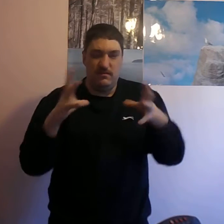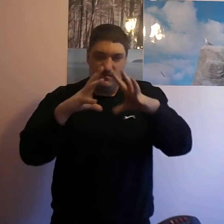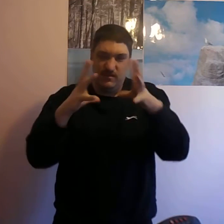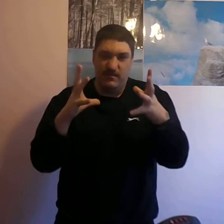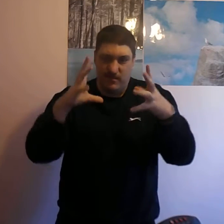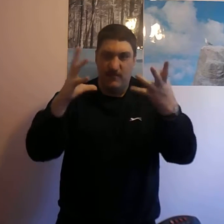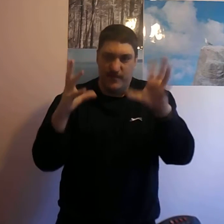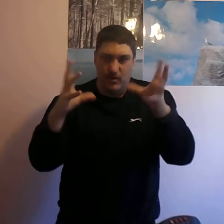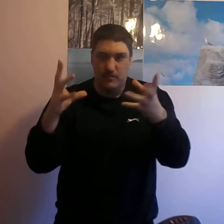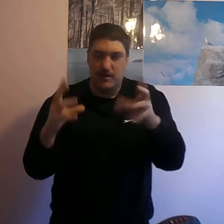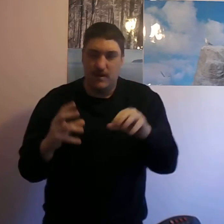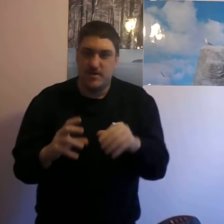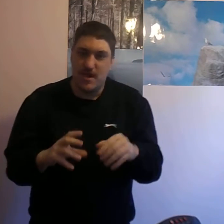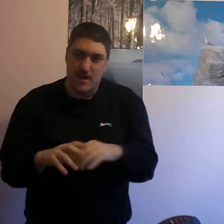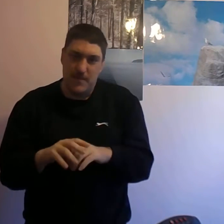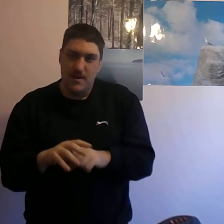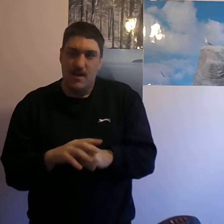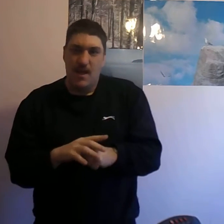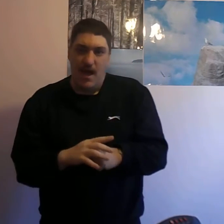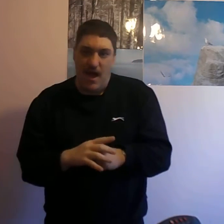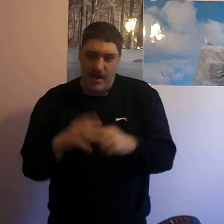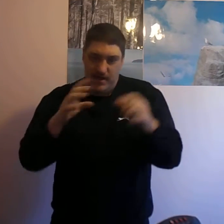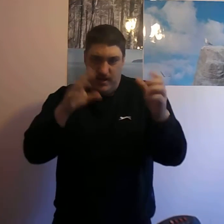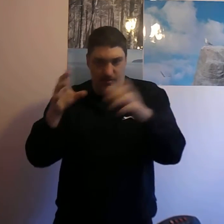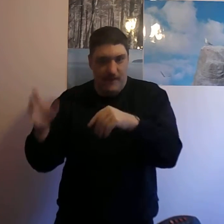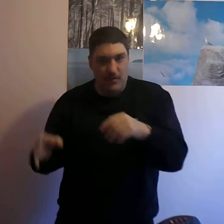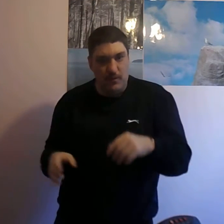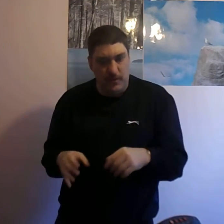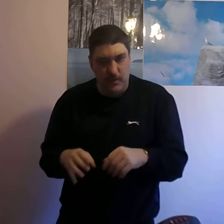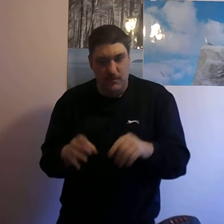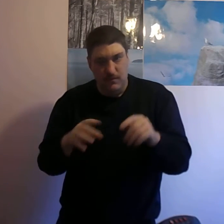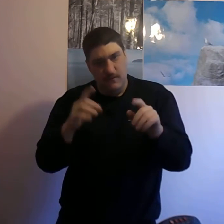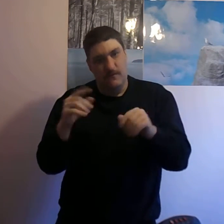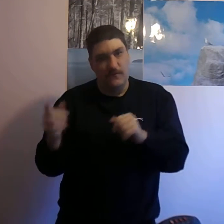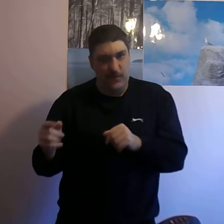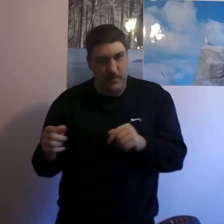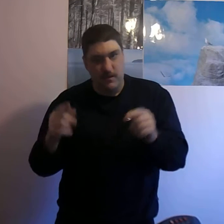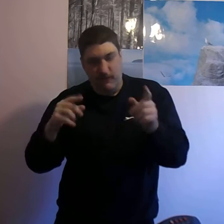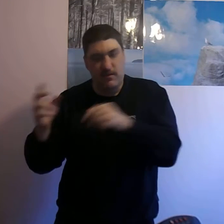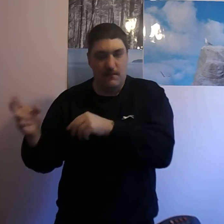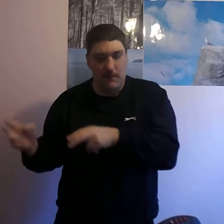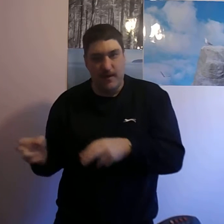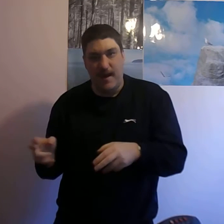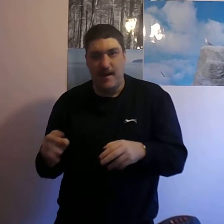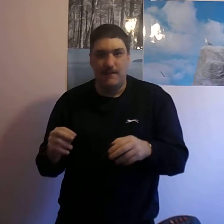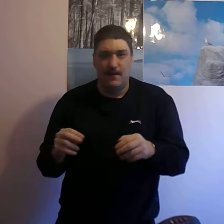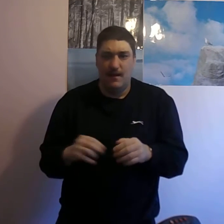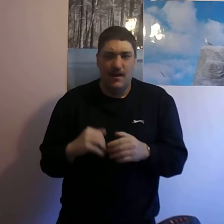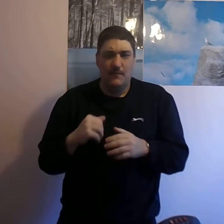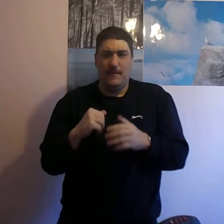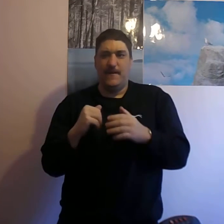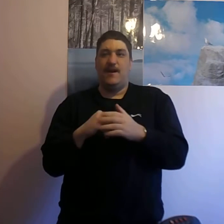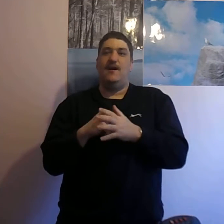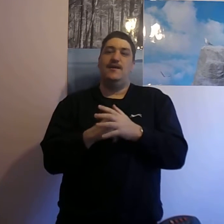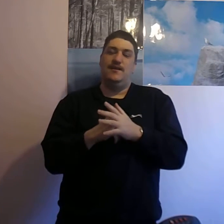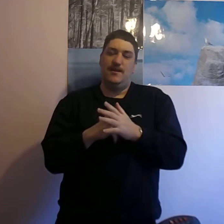it's sort of an orb type shape, and he travels with you for some of the game. But the guy is